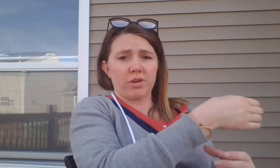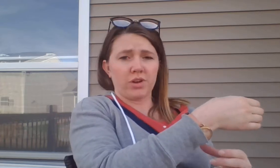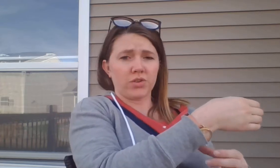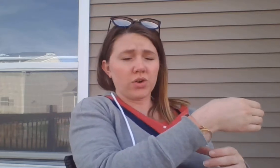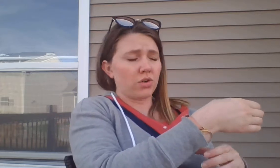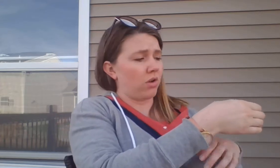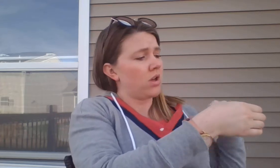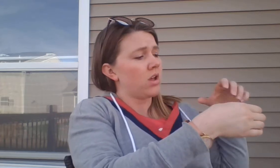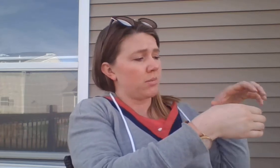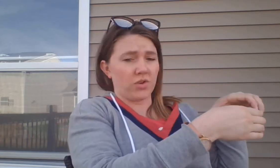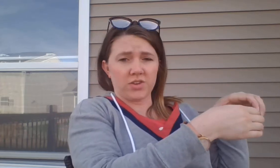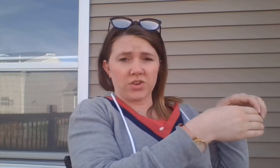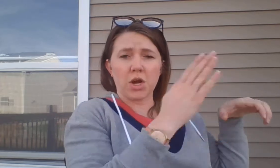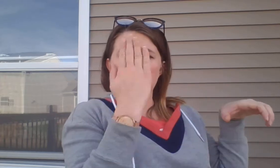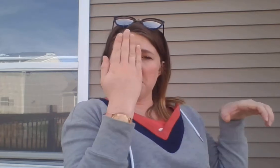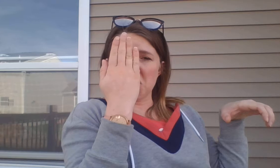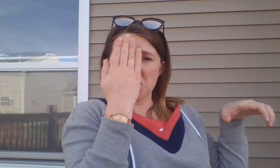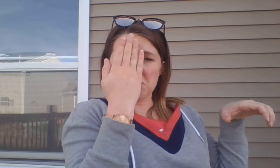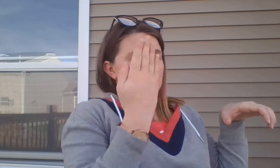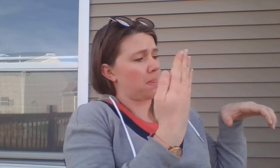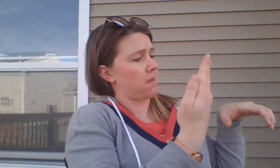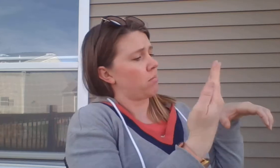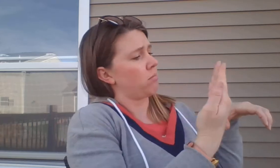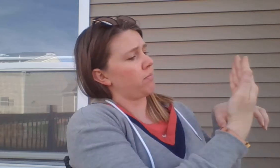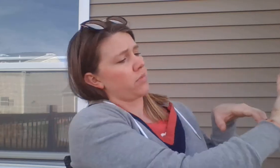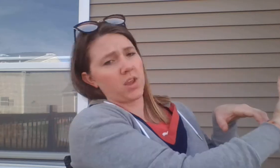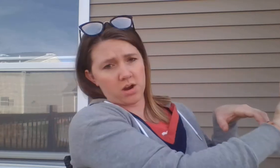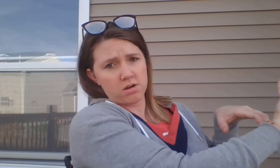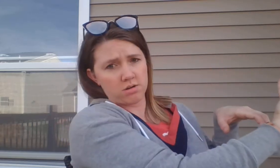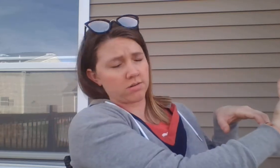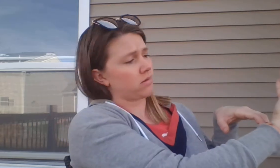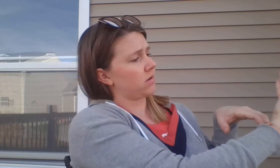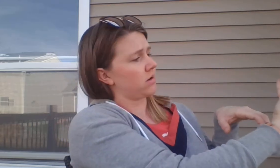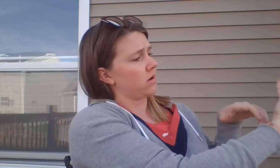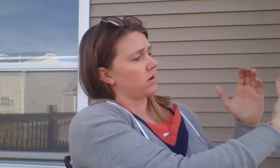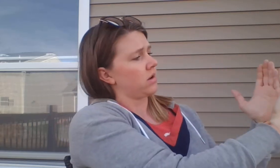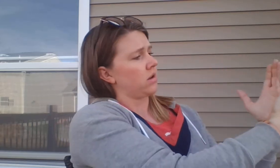around in a circle, my dresser's here, mirror here.